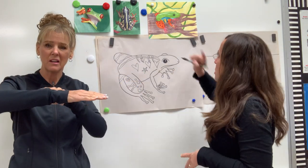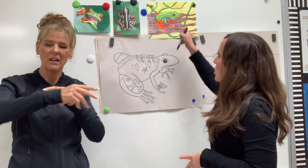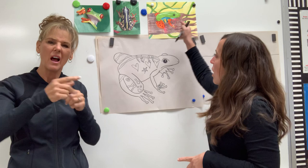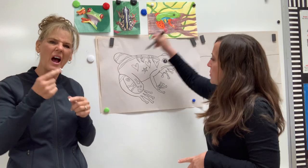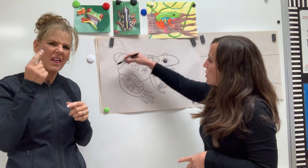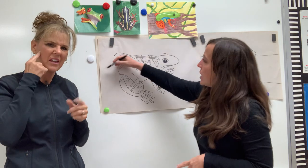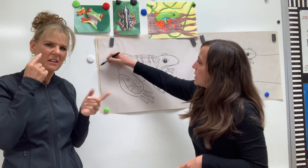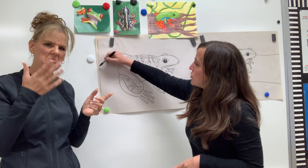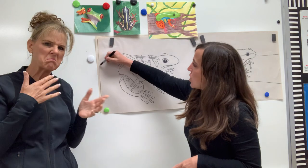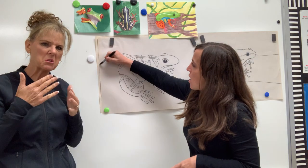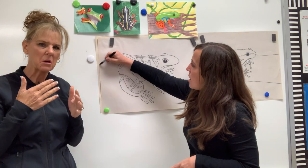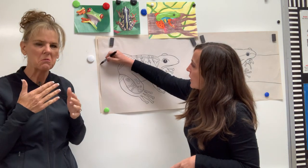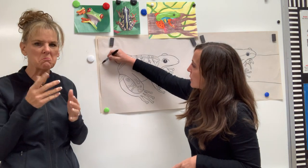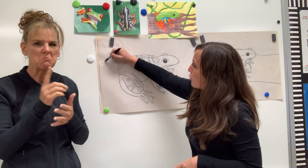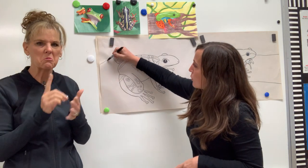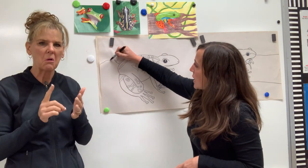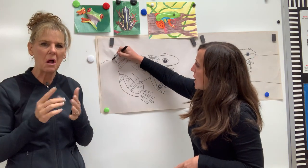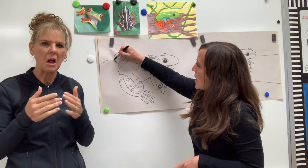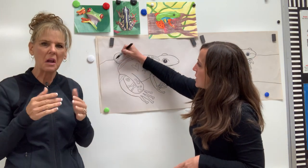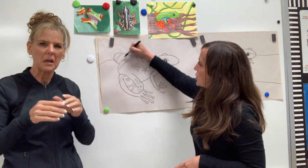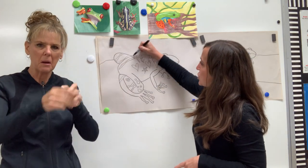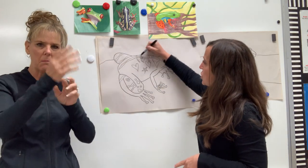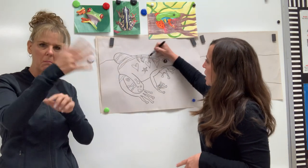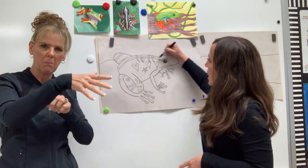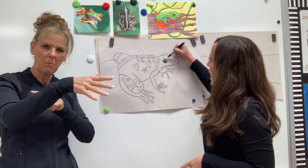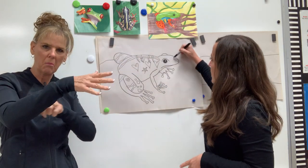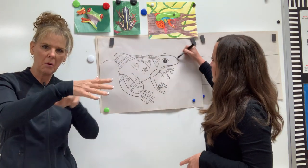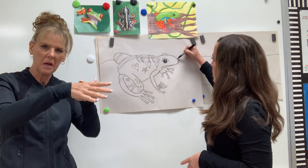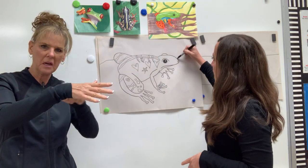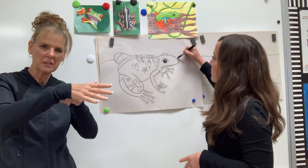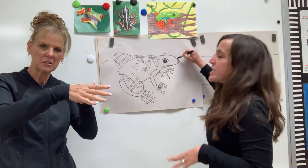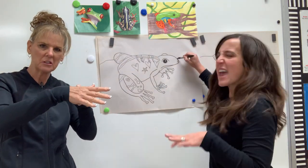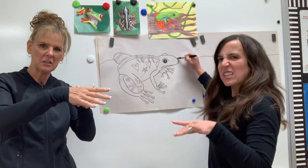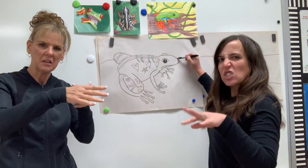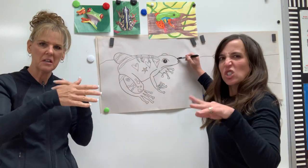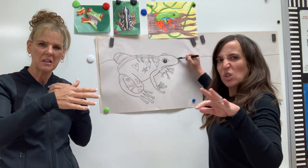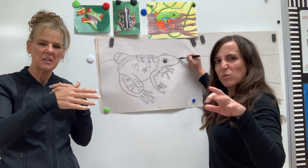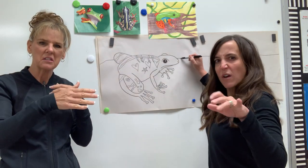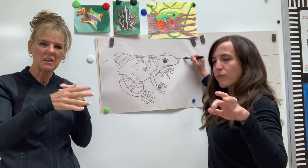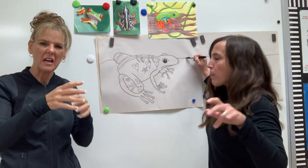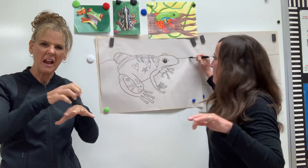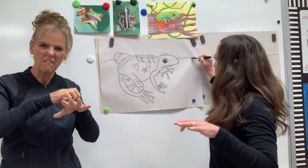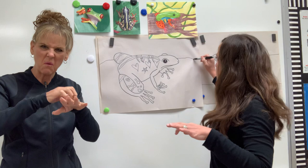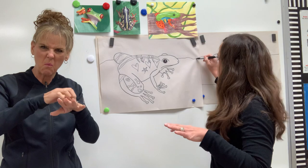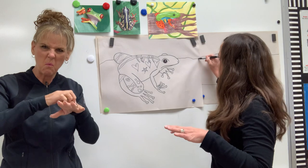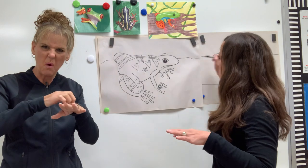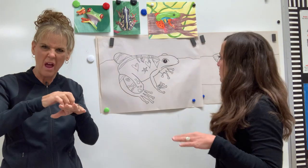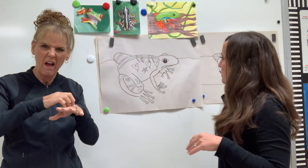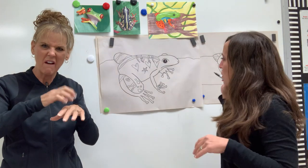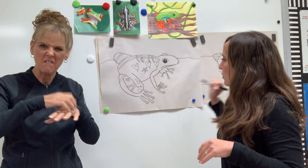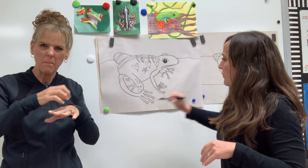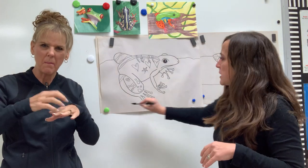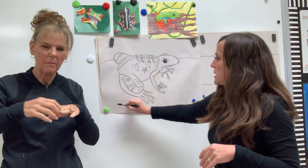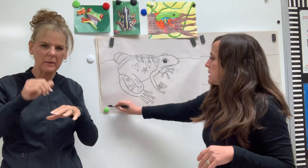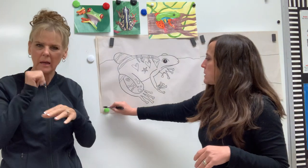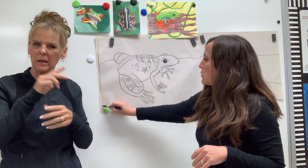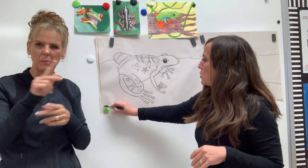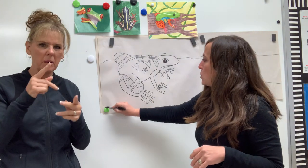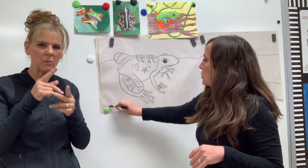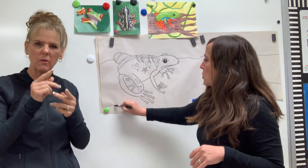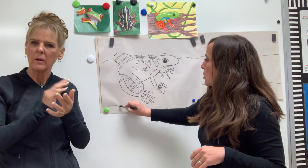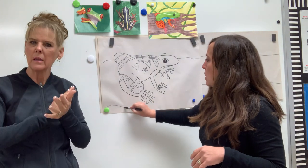think I'm gonna go ahead and draw like a branch, and it's gonna have texture, rough, bumpy, so it's not gonna be